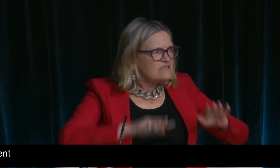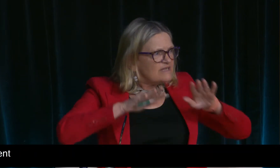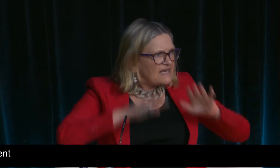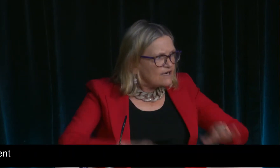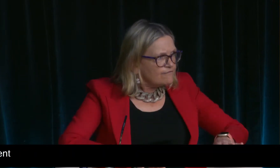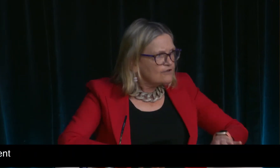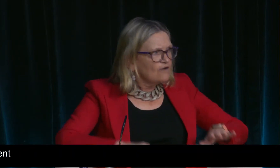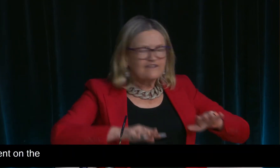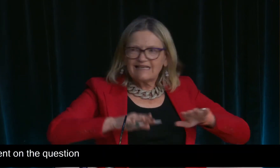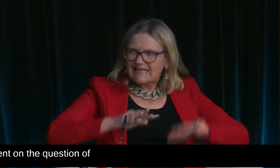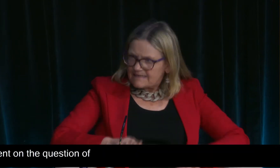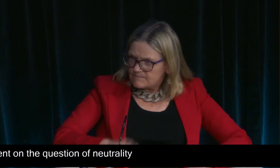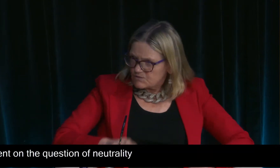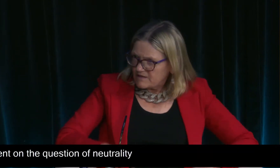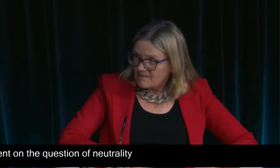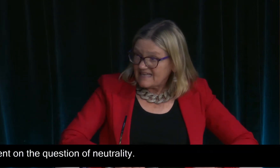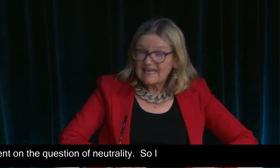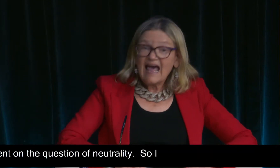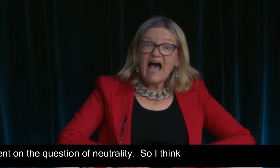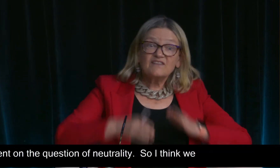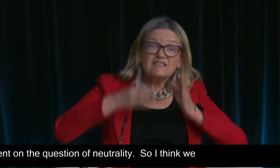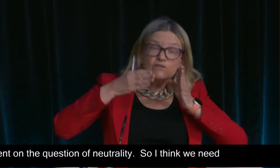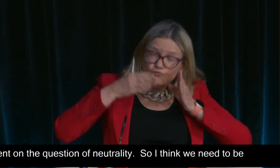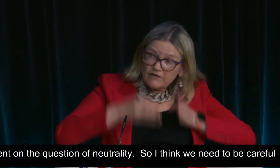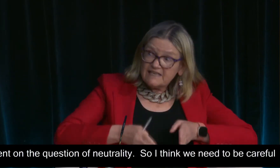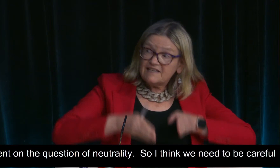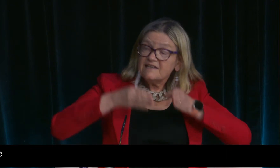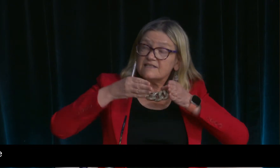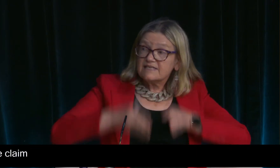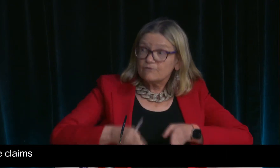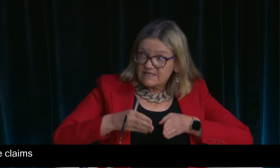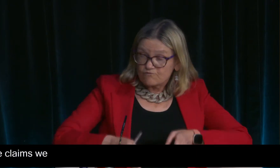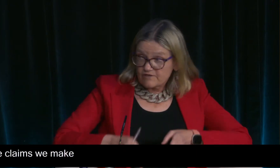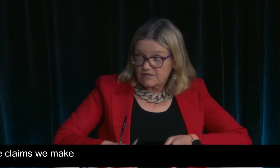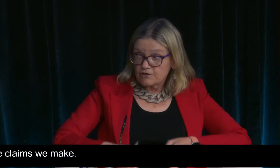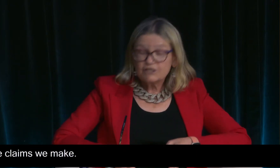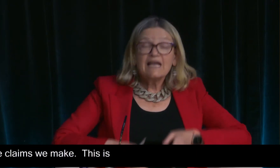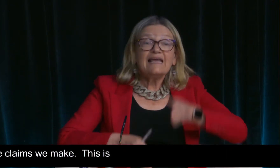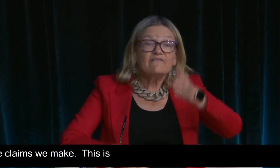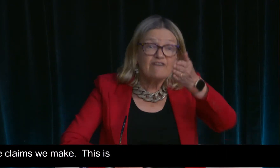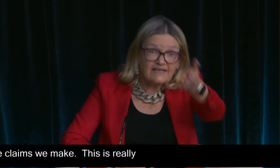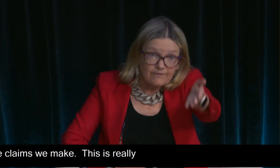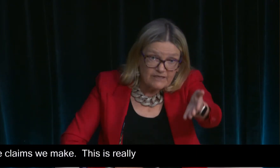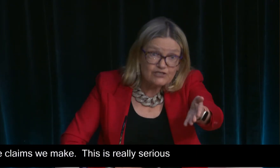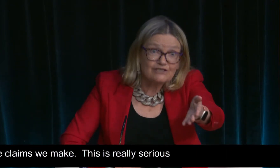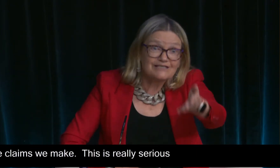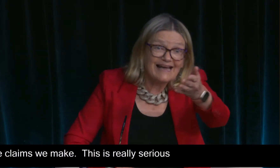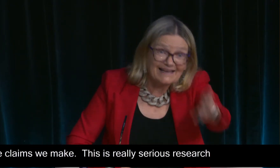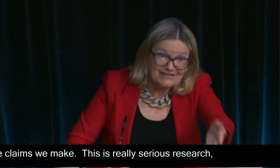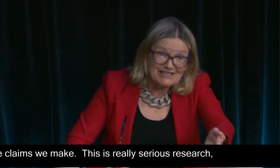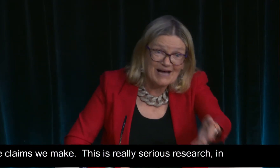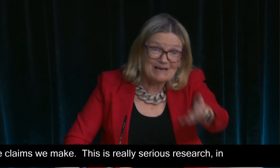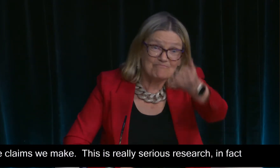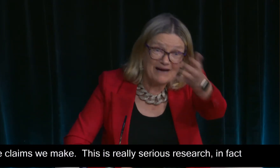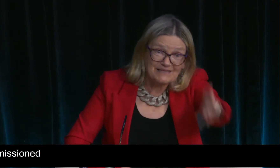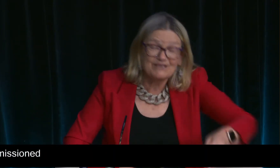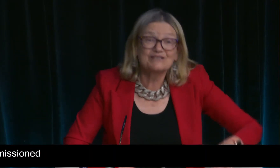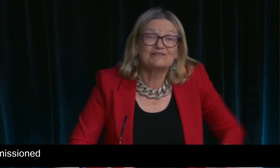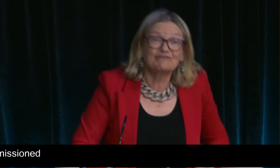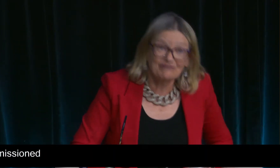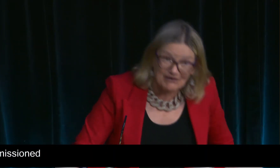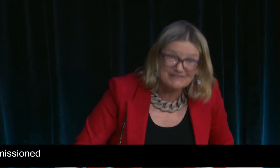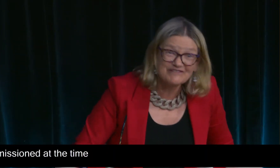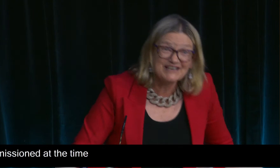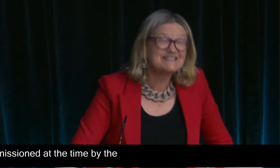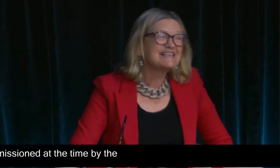we need to be careful of the claims we make. And this is really serious research, in fact commissioned at the time by the